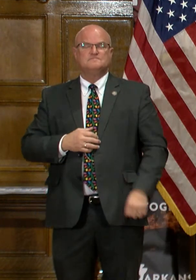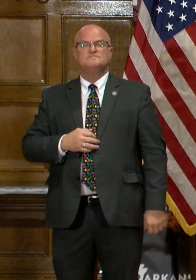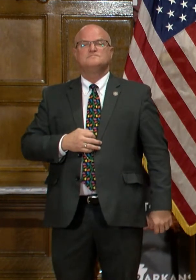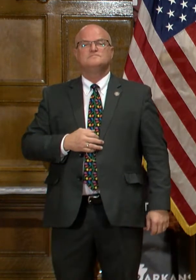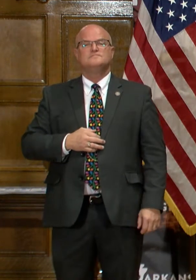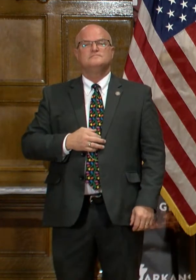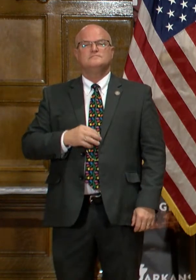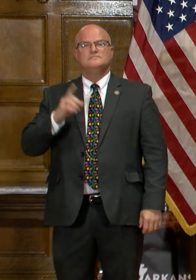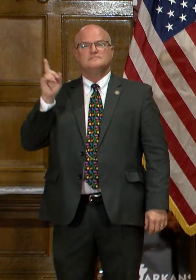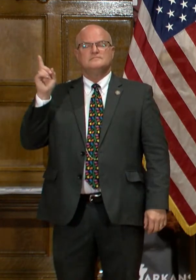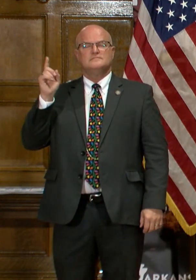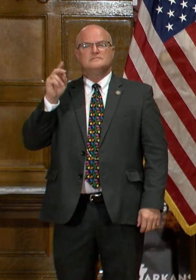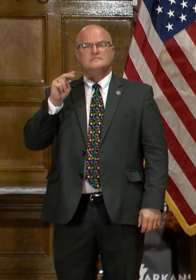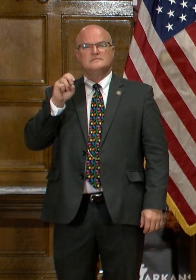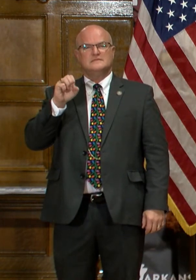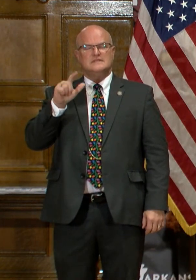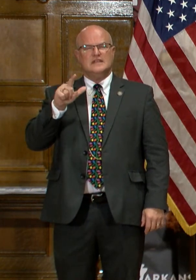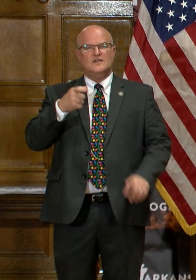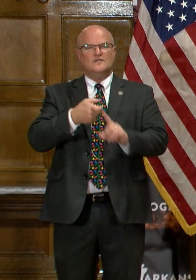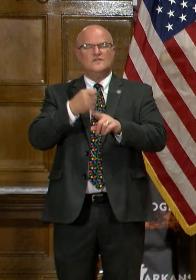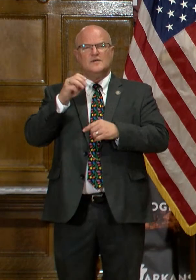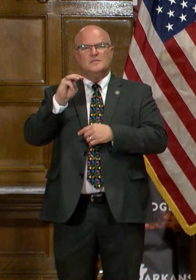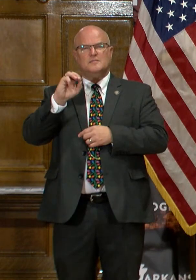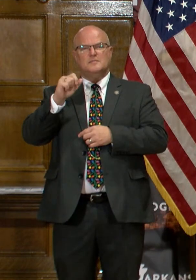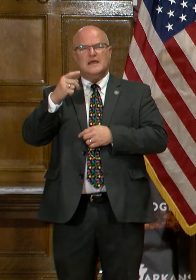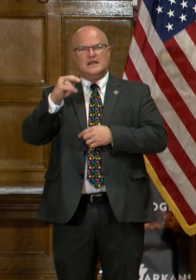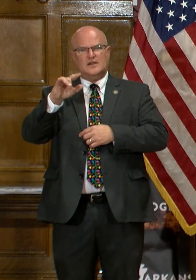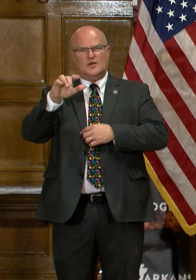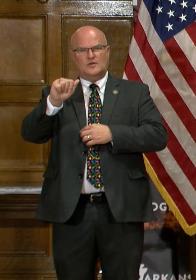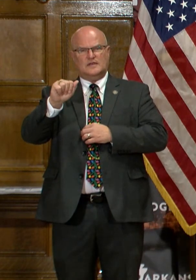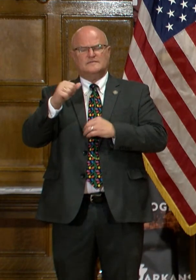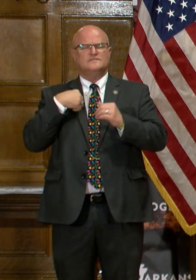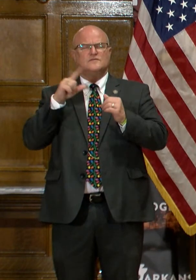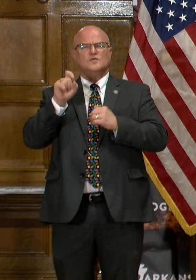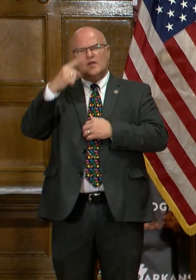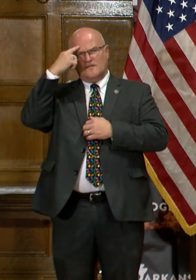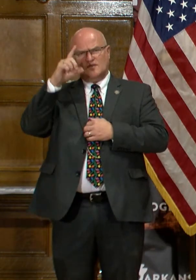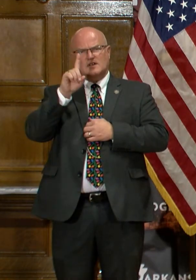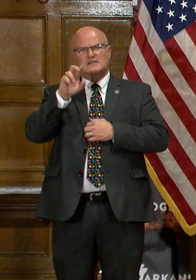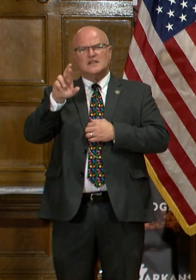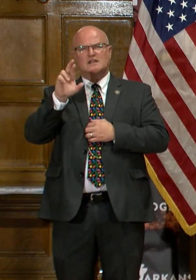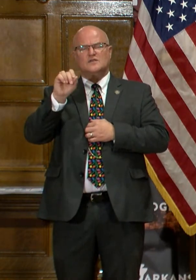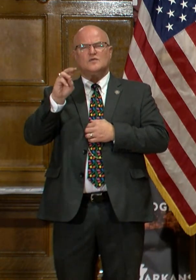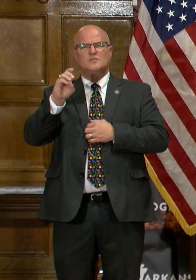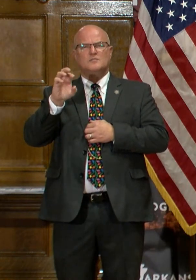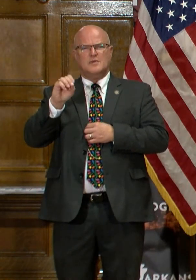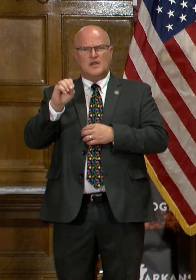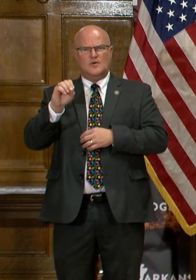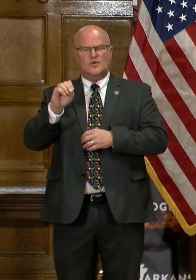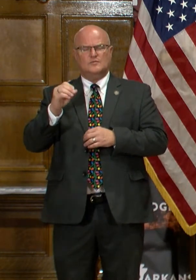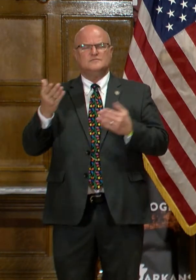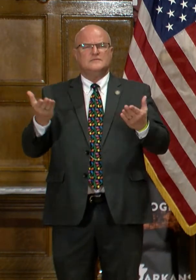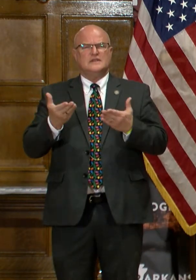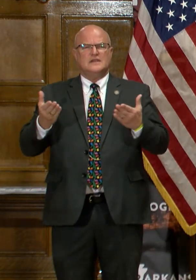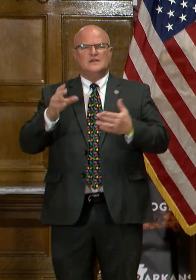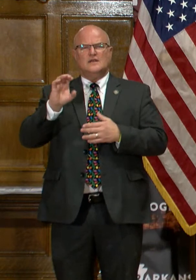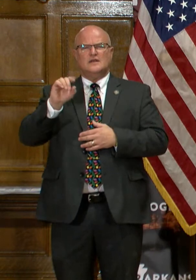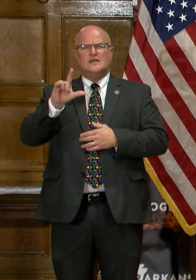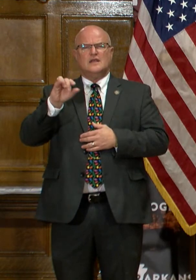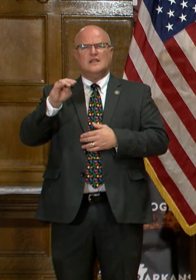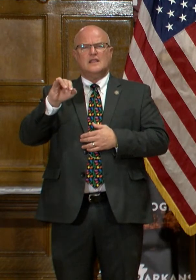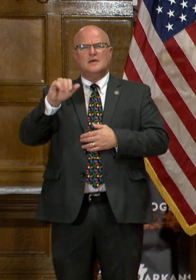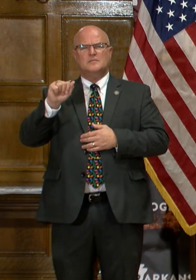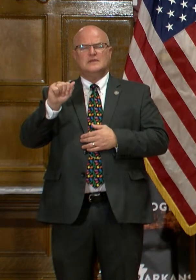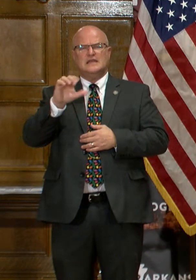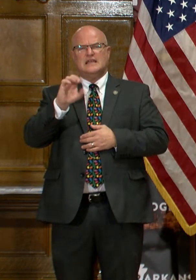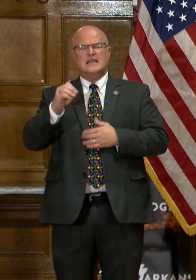Governor Mike McNeil at MagnoliaReporter.com. I have a question for Dr. Romero. Here in Columbia County, it's